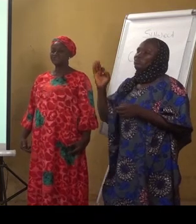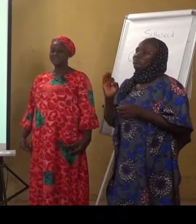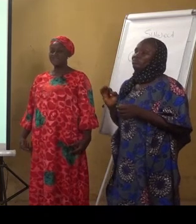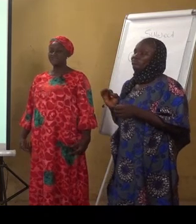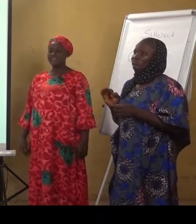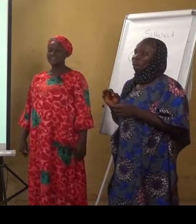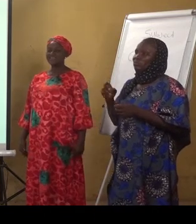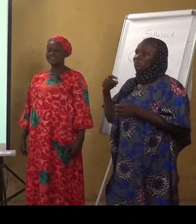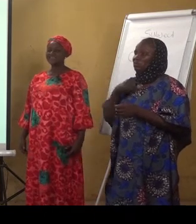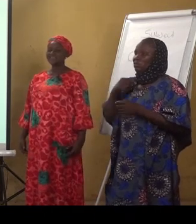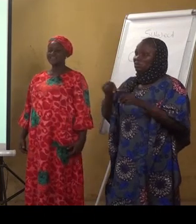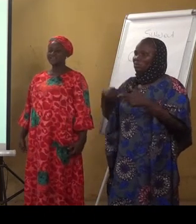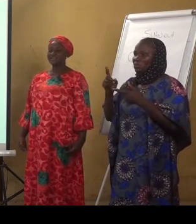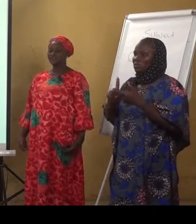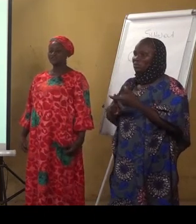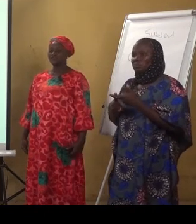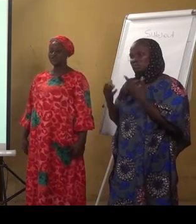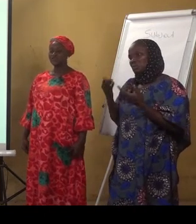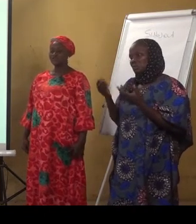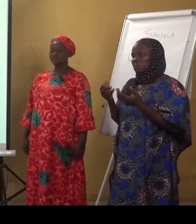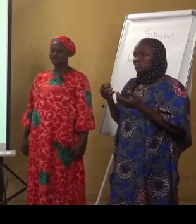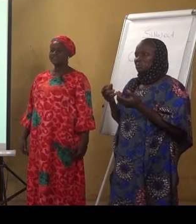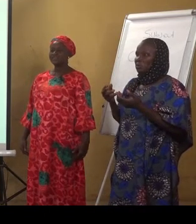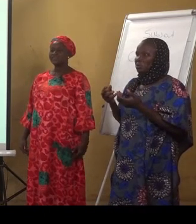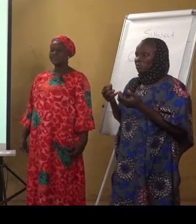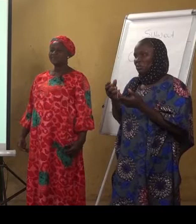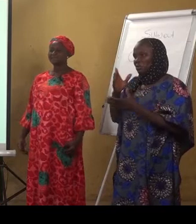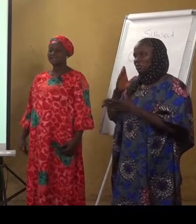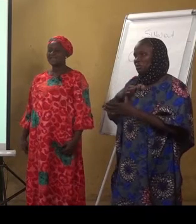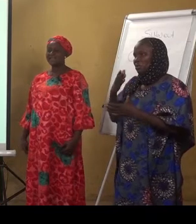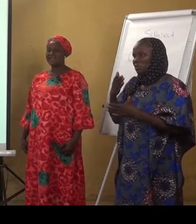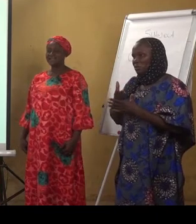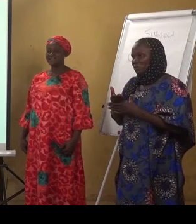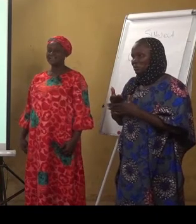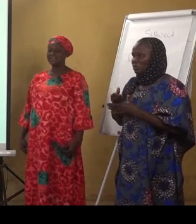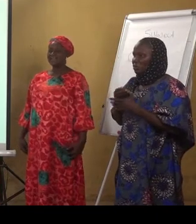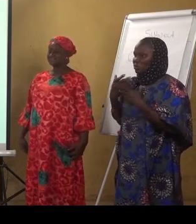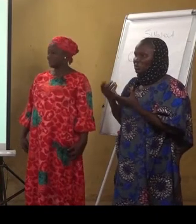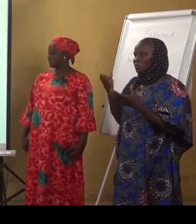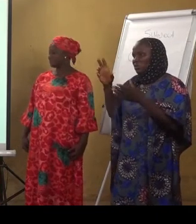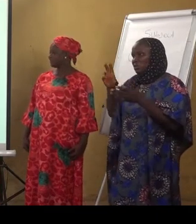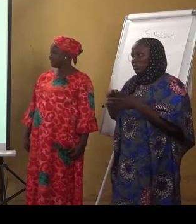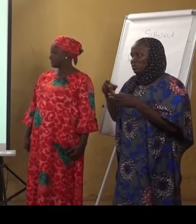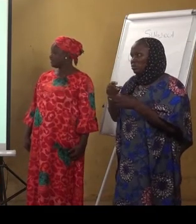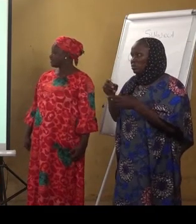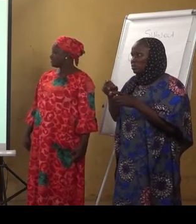trying to intervene in an issue between a master and a